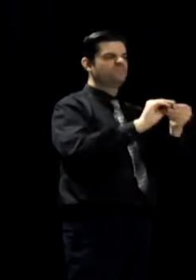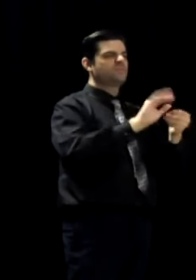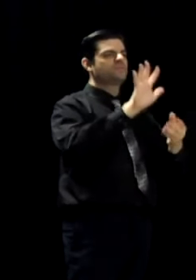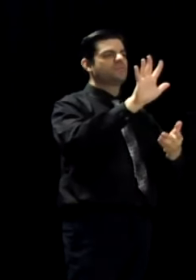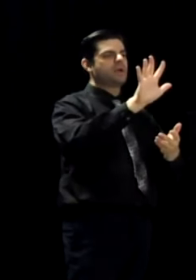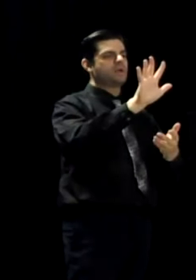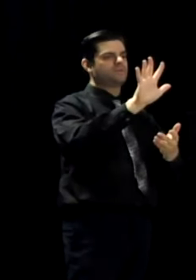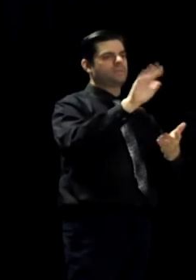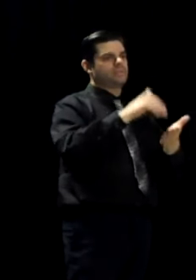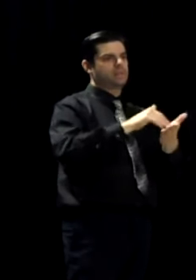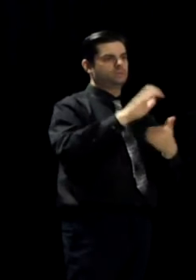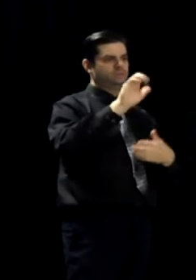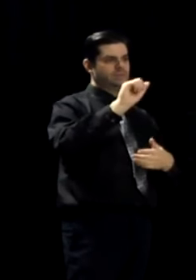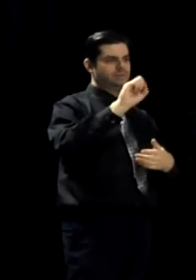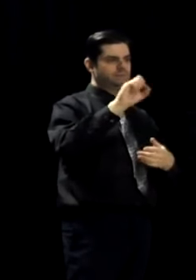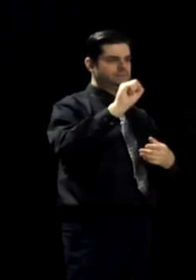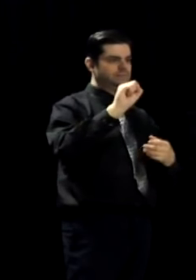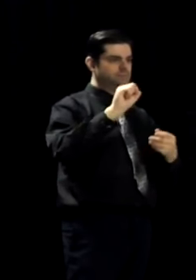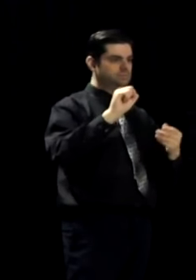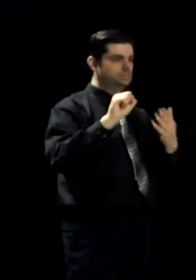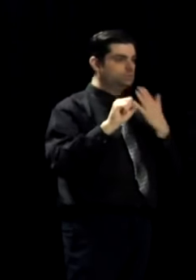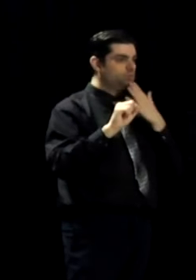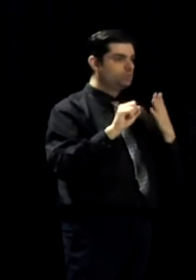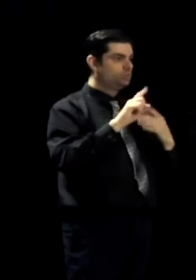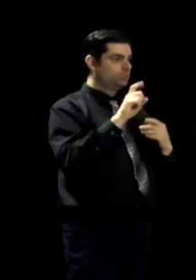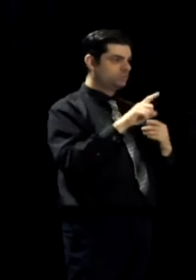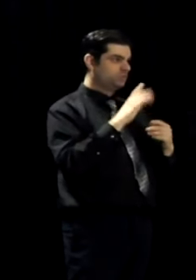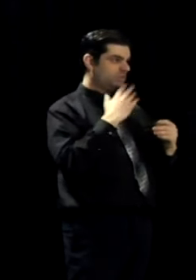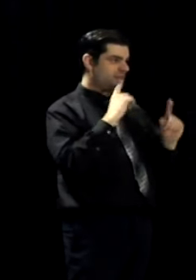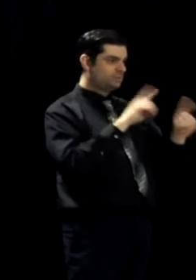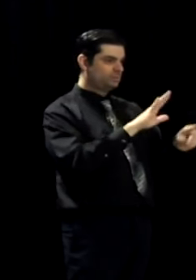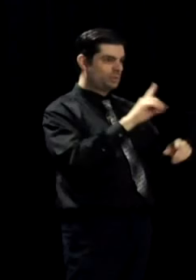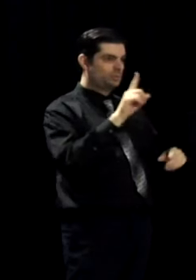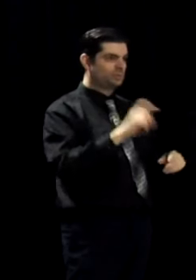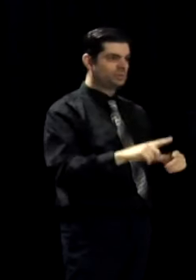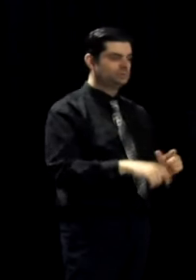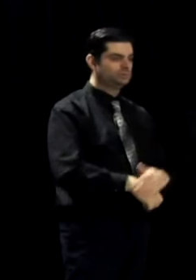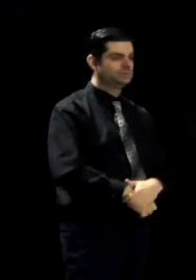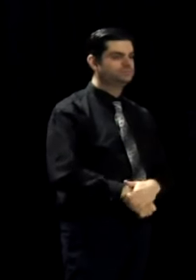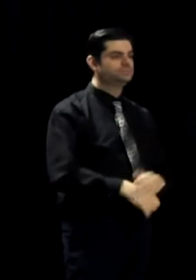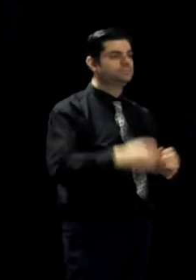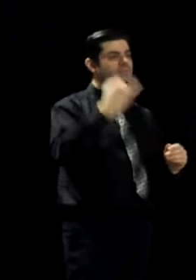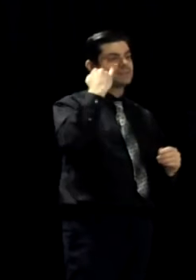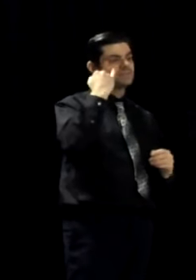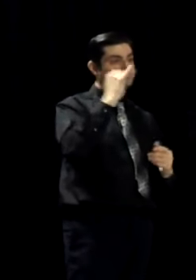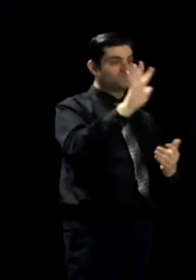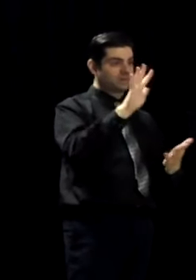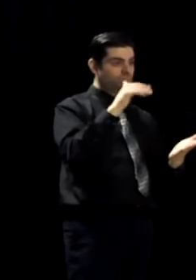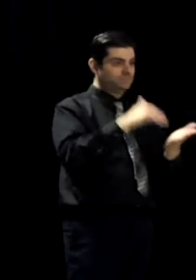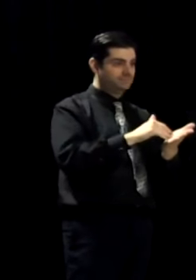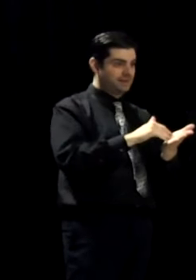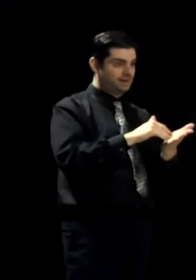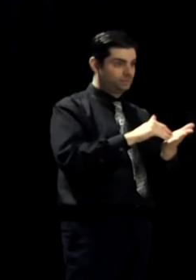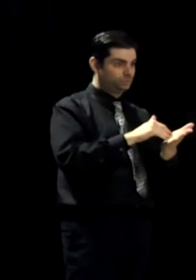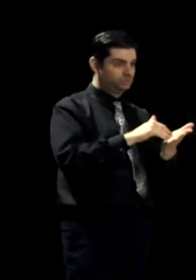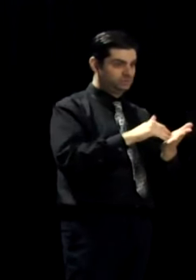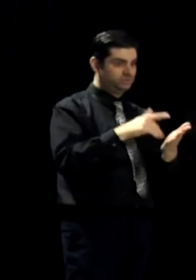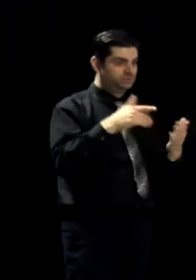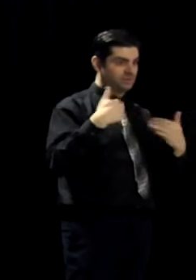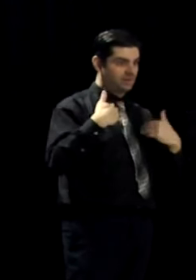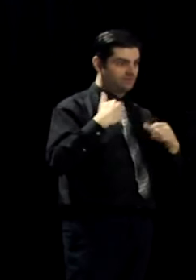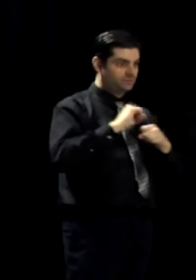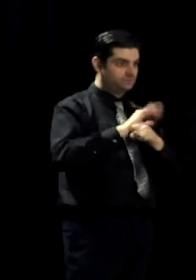this is a good question to your question earlier, Adrian, with Anthony. If you have 5,000 active cases in Onondaga County, everything